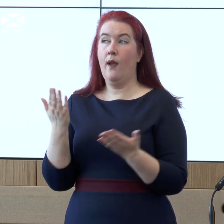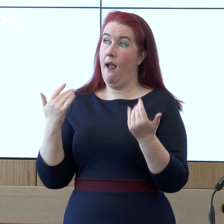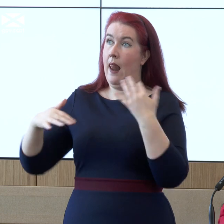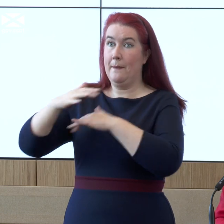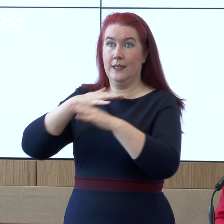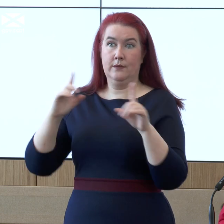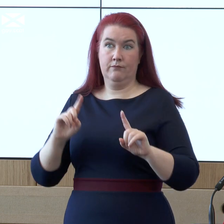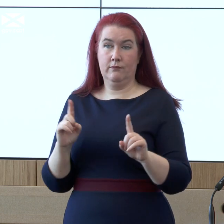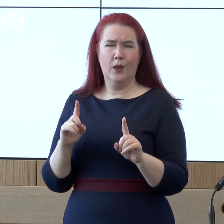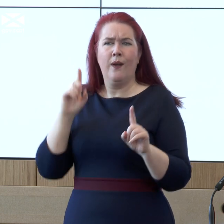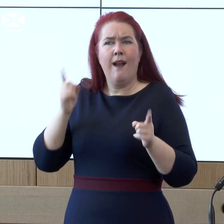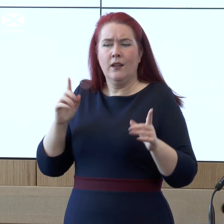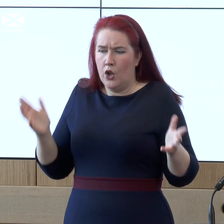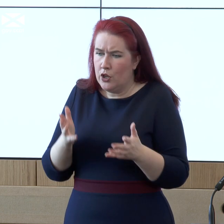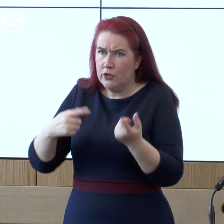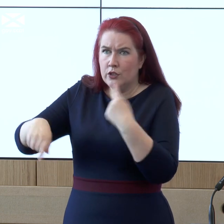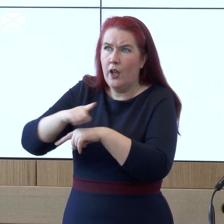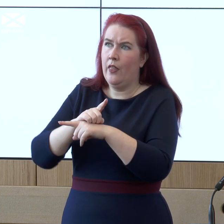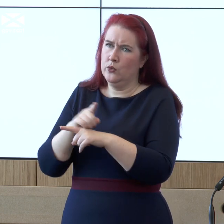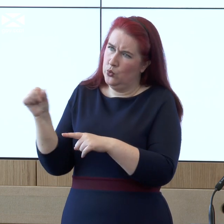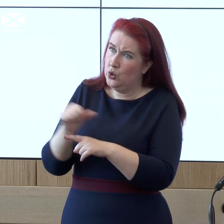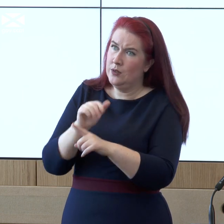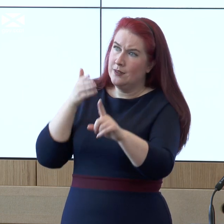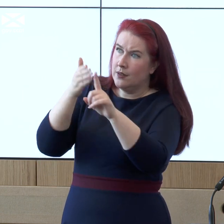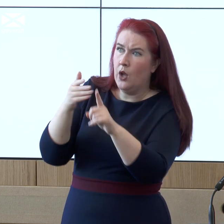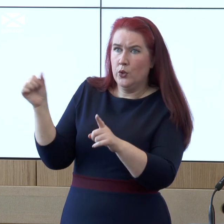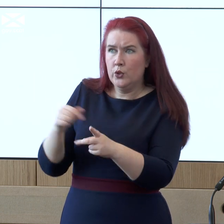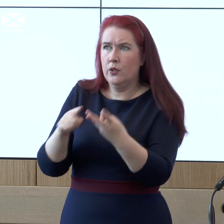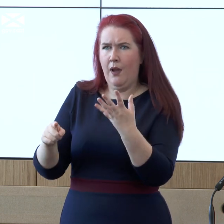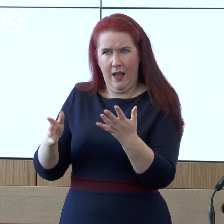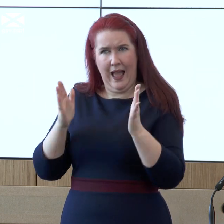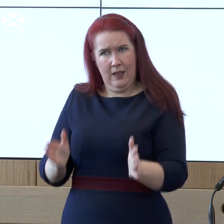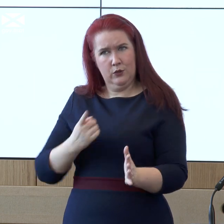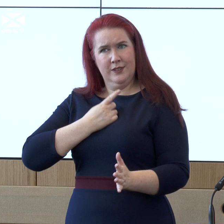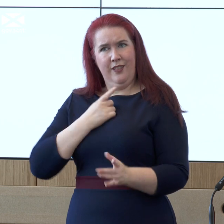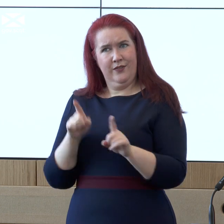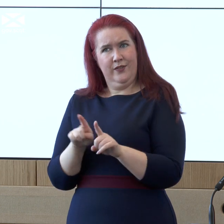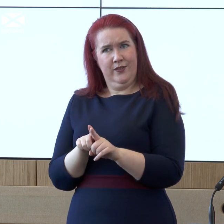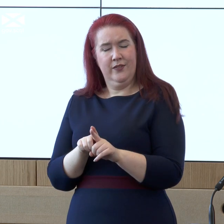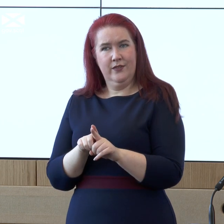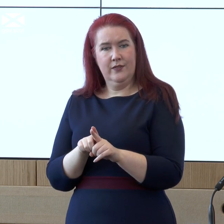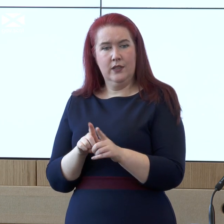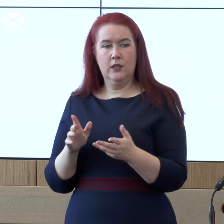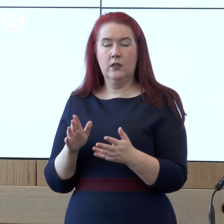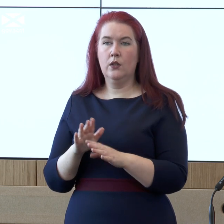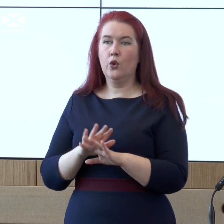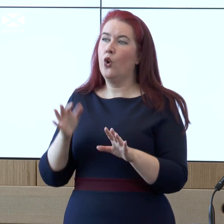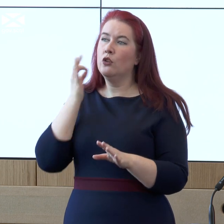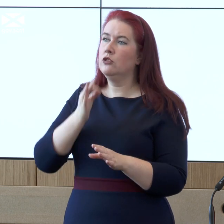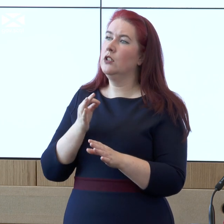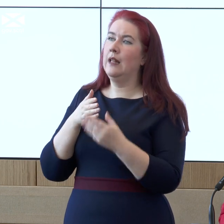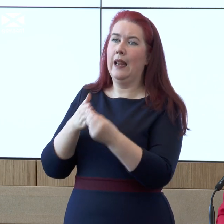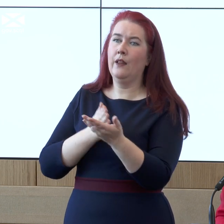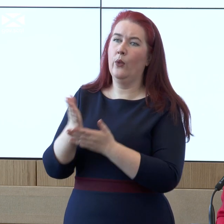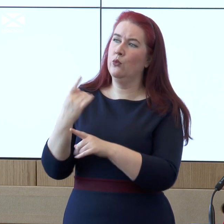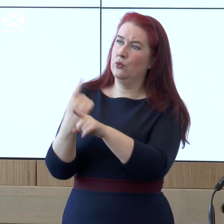countries to set and meet ambitious targets if we fail to do that ourselves. We must lead not by the strength of our rhetoric, but